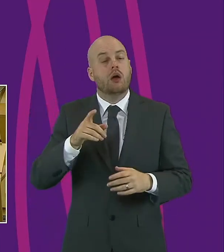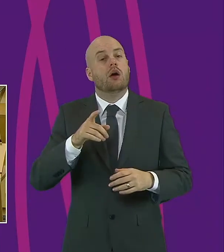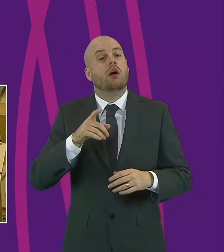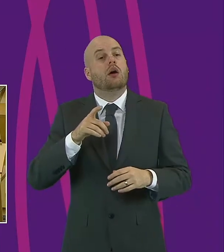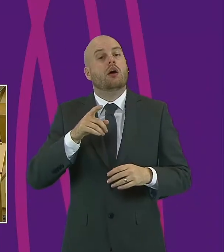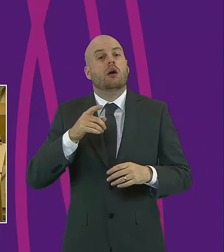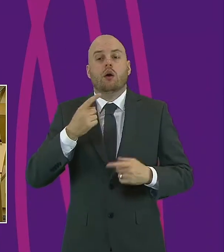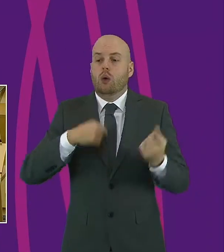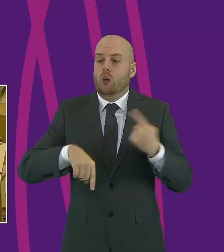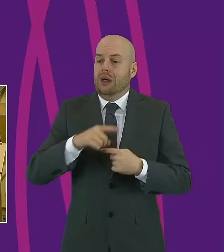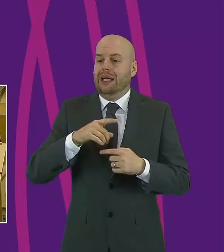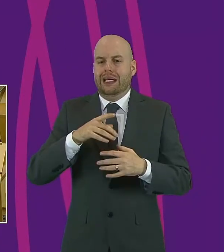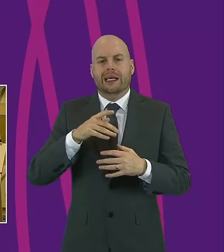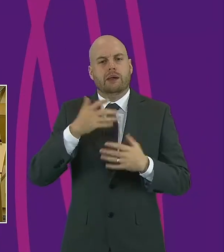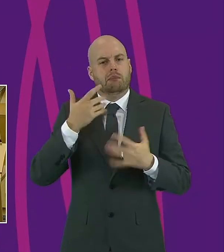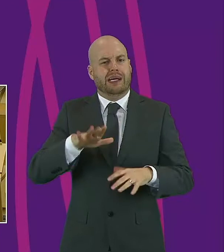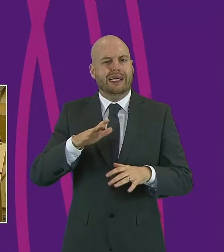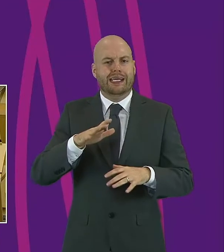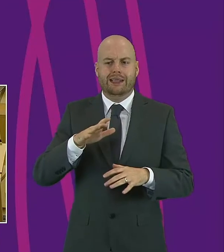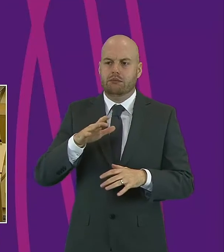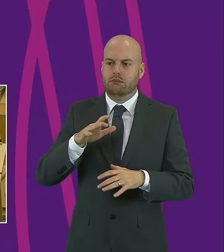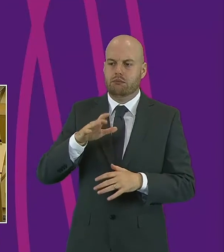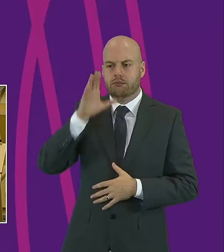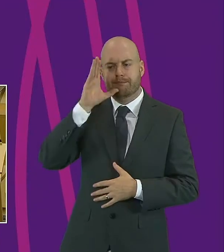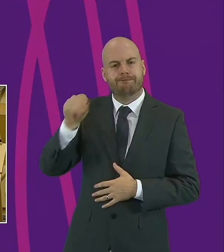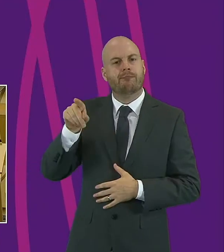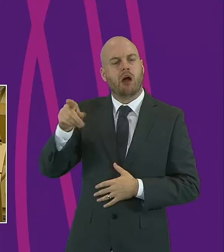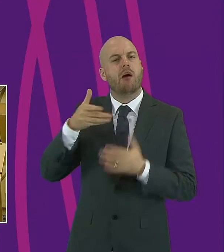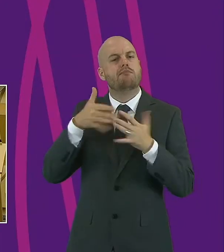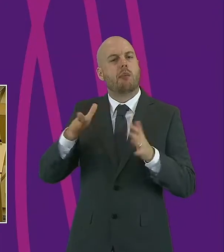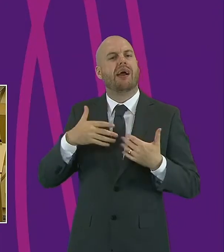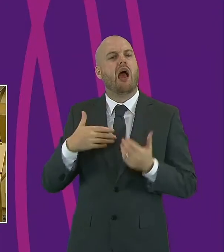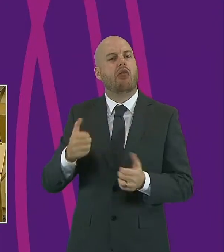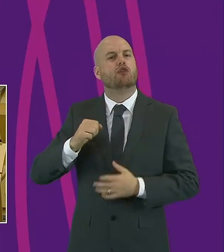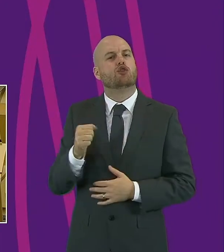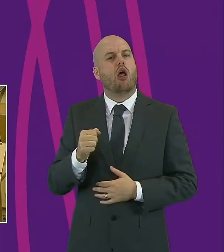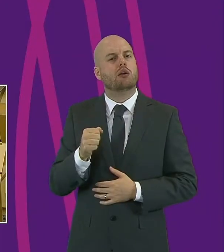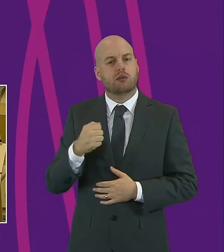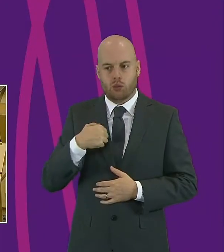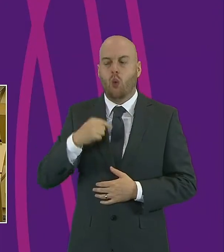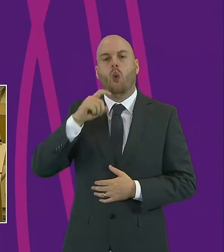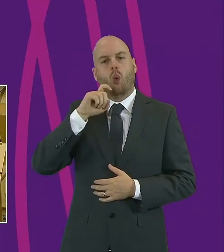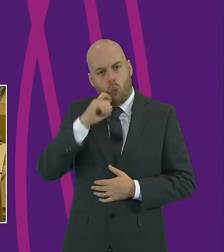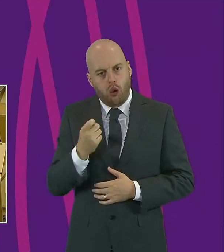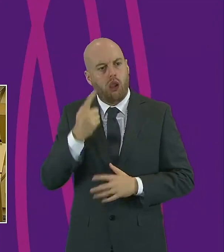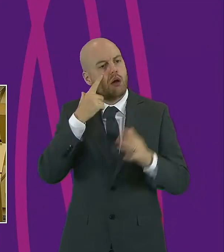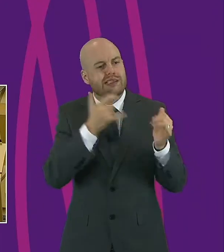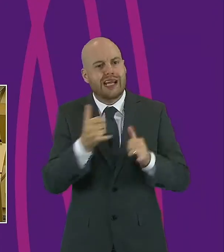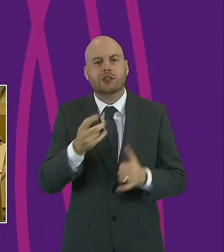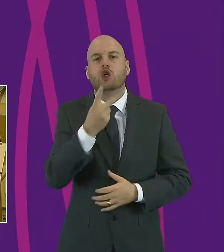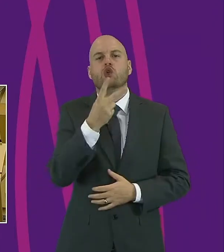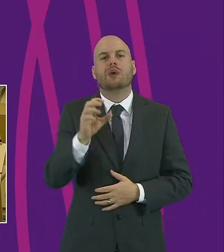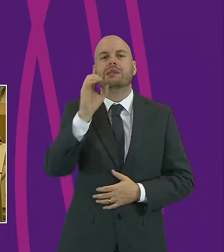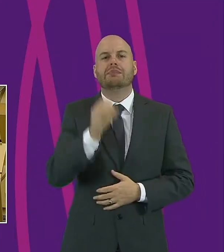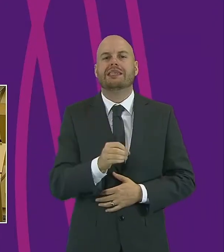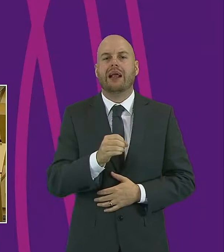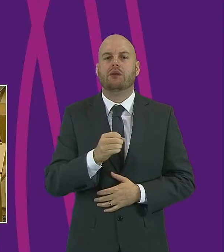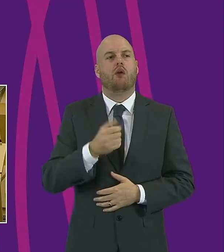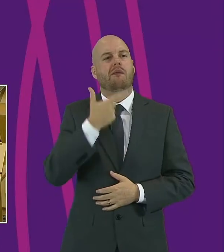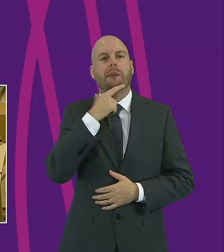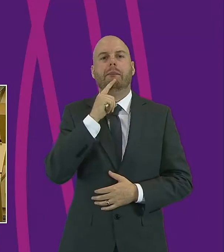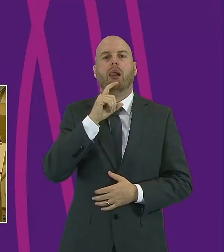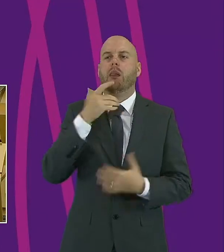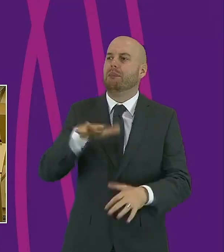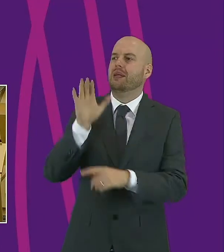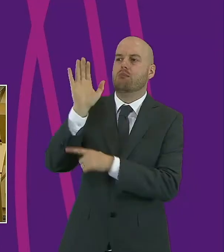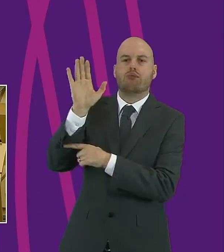Health Scotland making contact with around 20% of travellers, up to a maximum of 450 per week, which at that time was considered